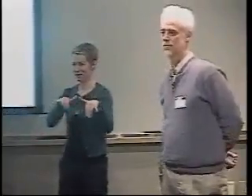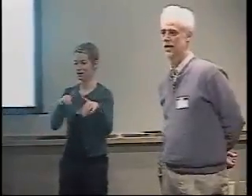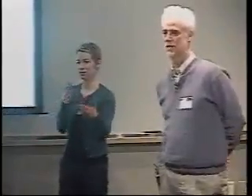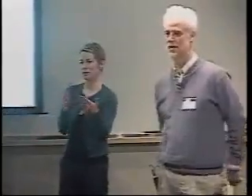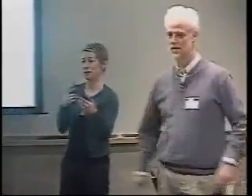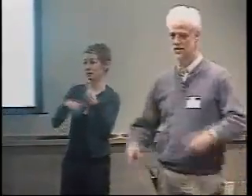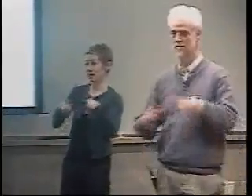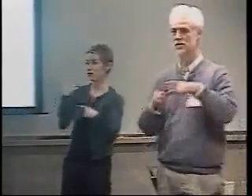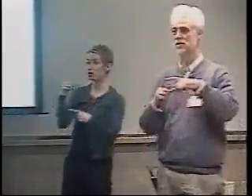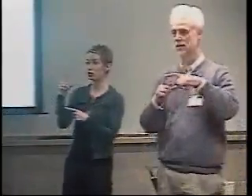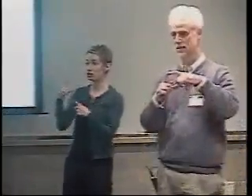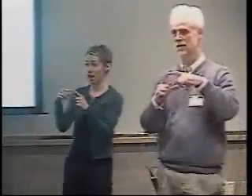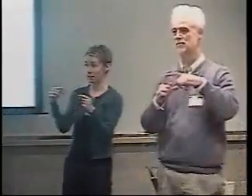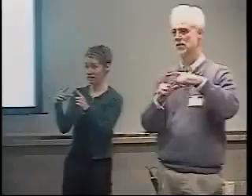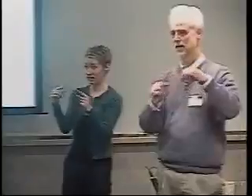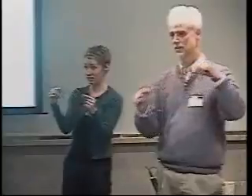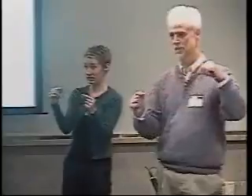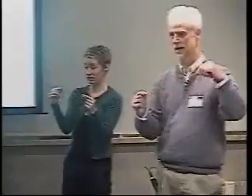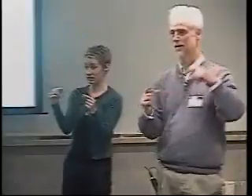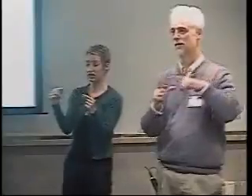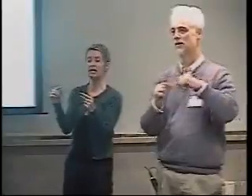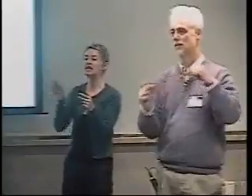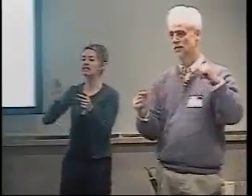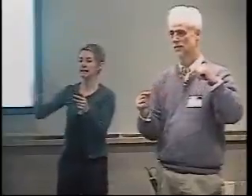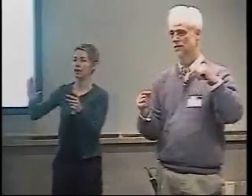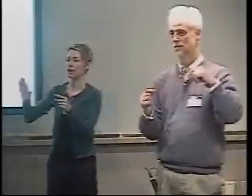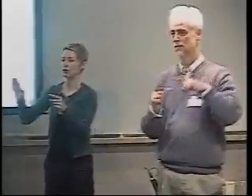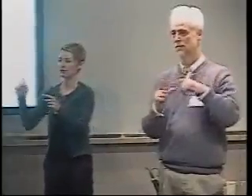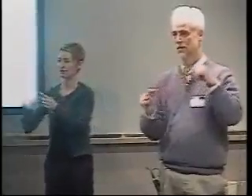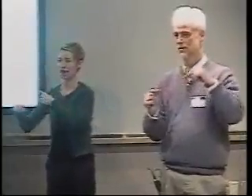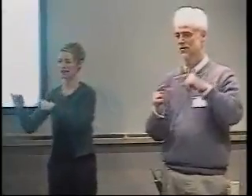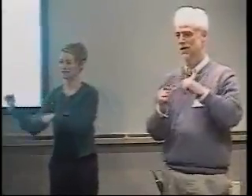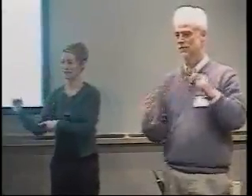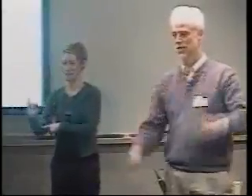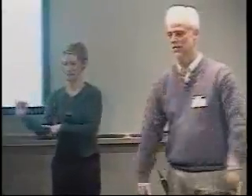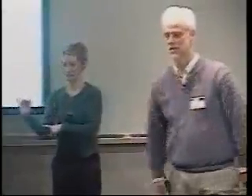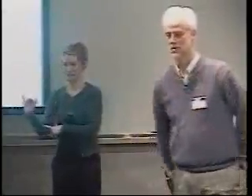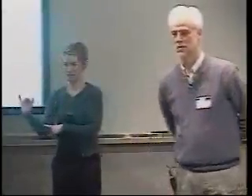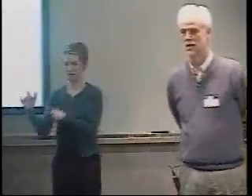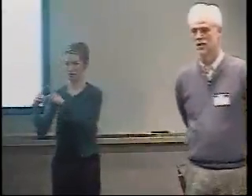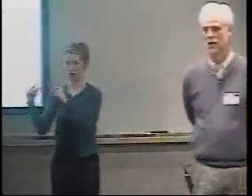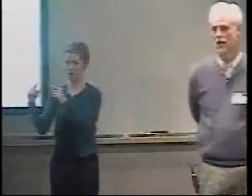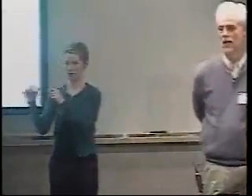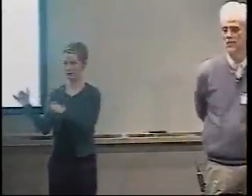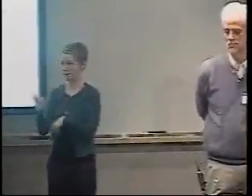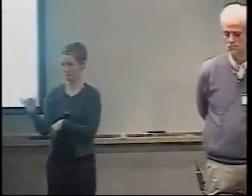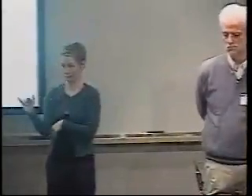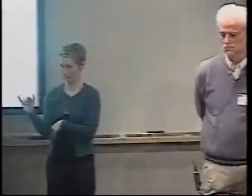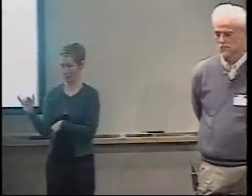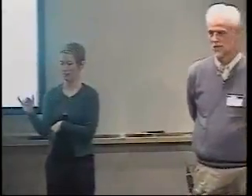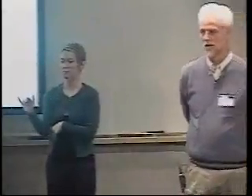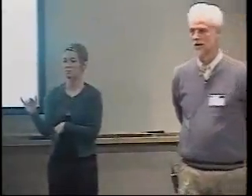sign for Japanese is the same sign in Japan. That's the sign for Japanese.